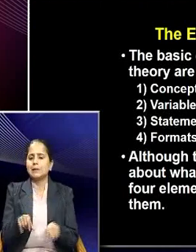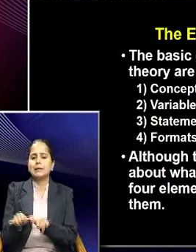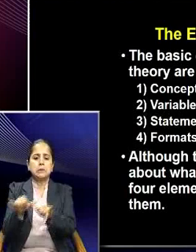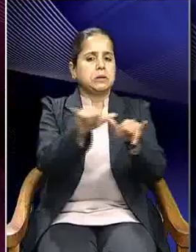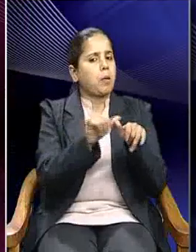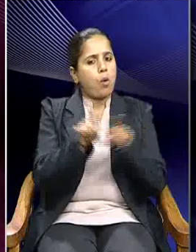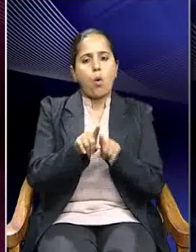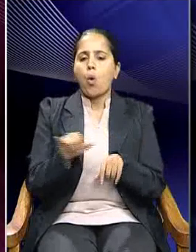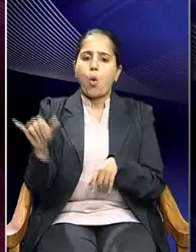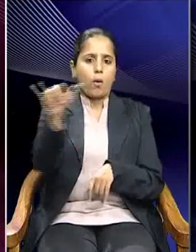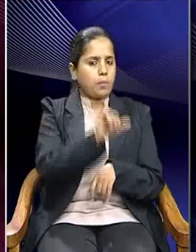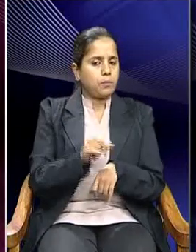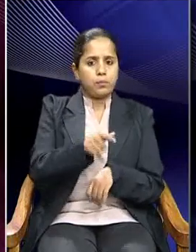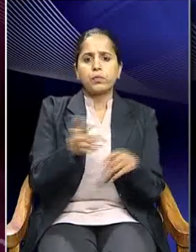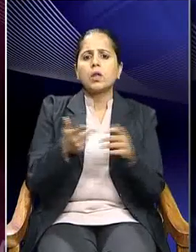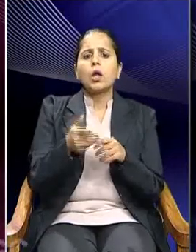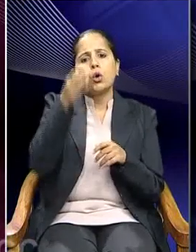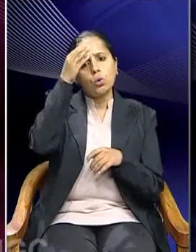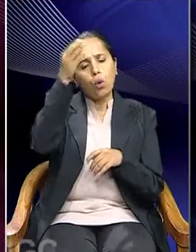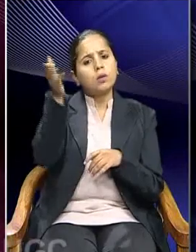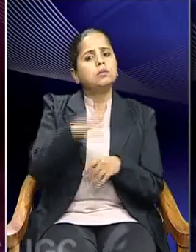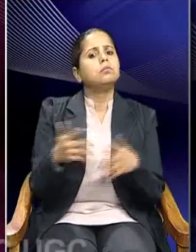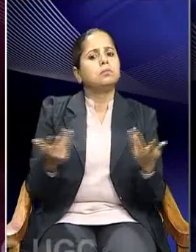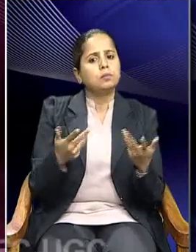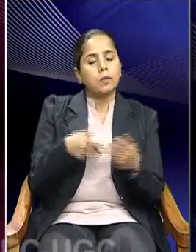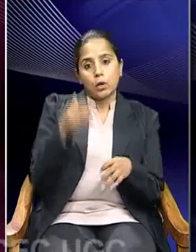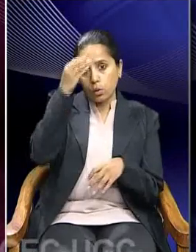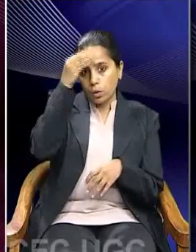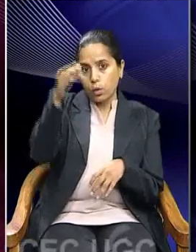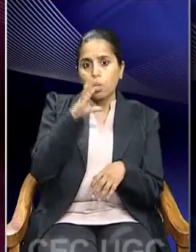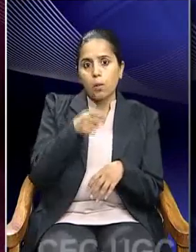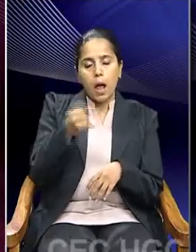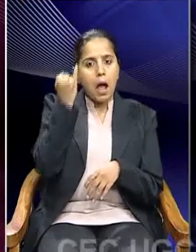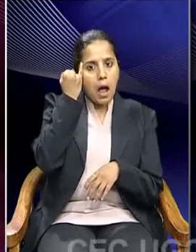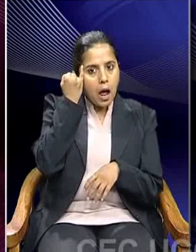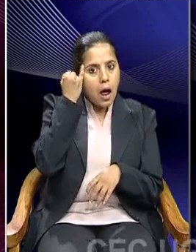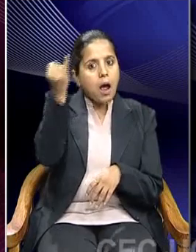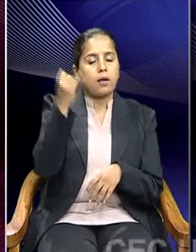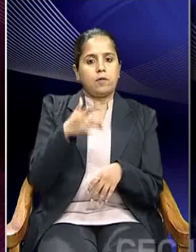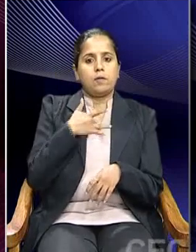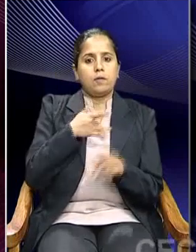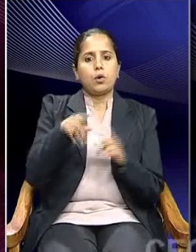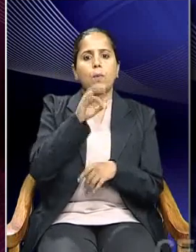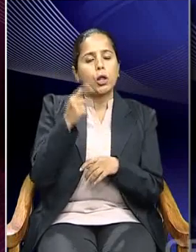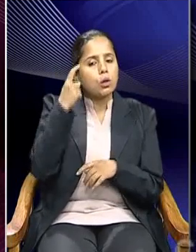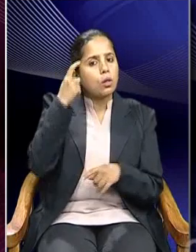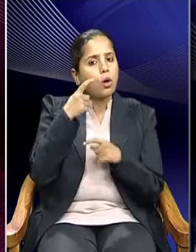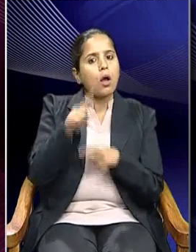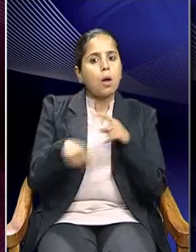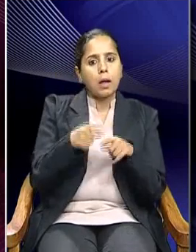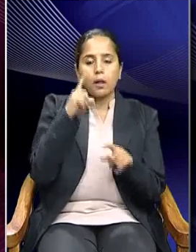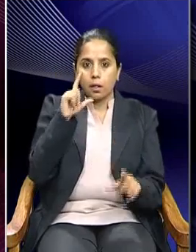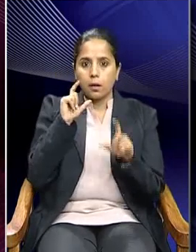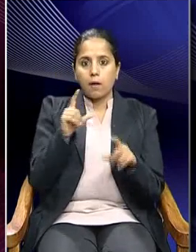of them. So what are concepts? A concept is an idea that is thought through